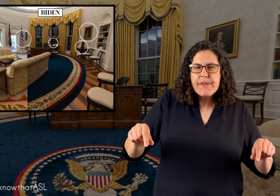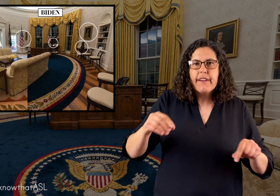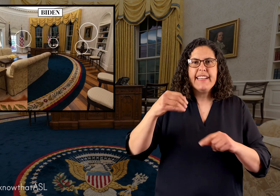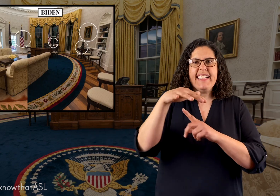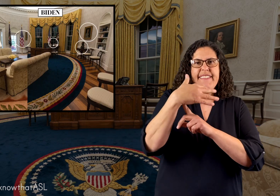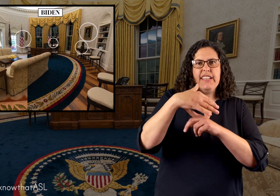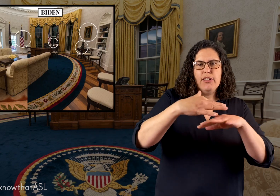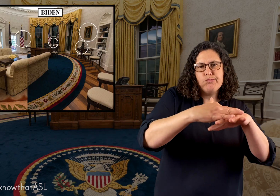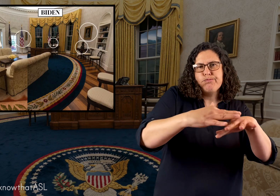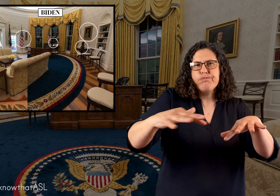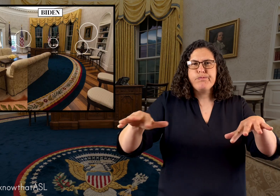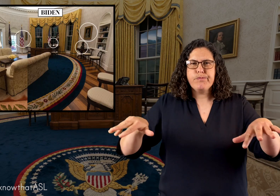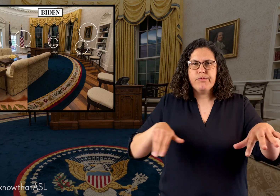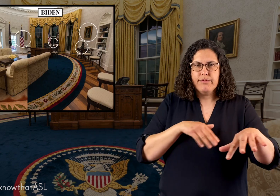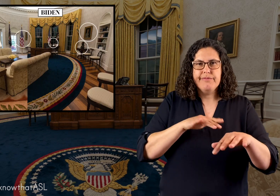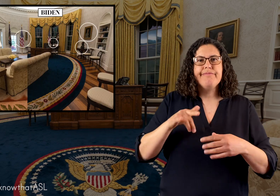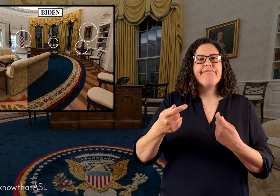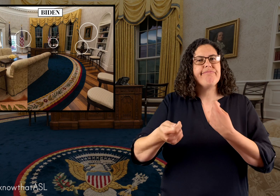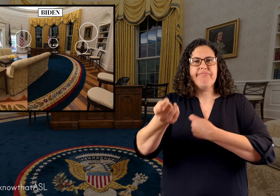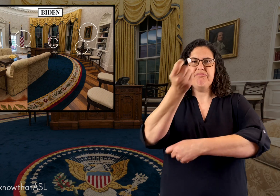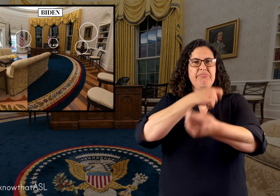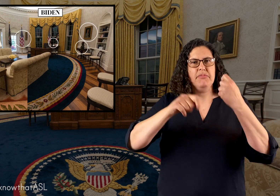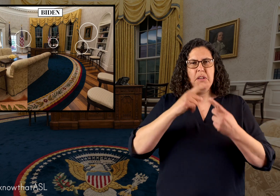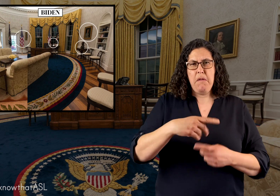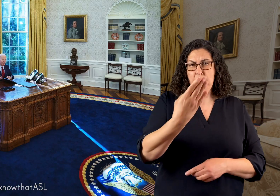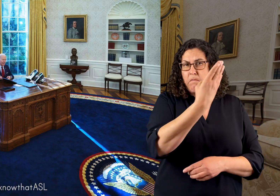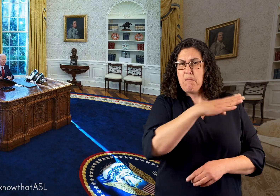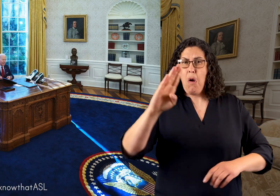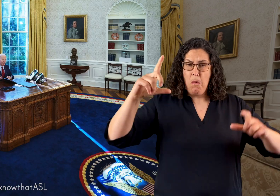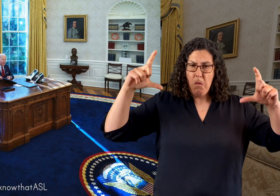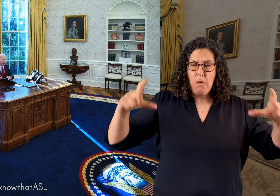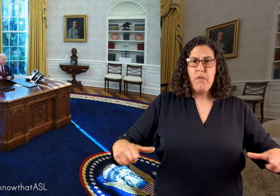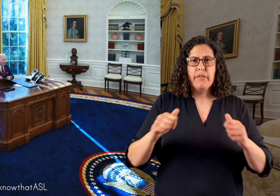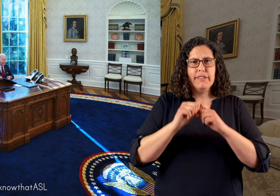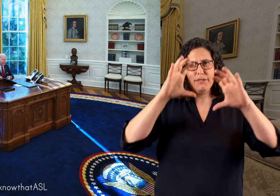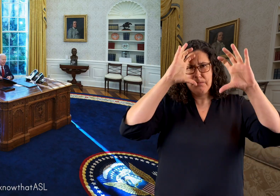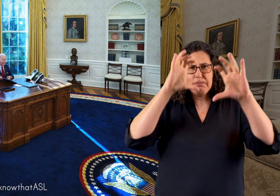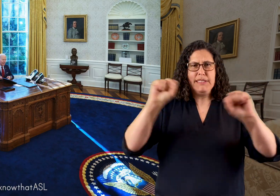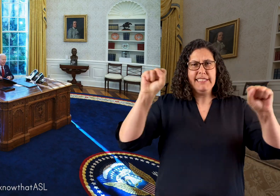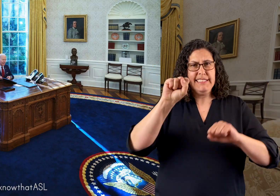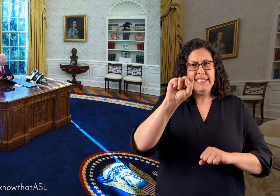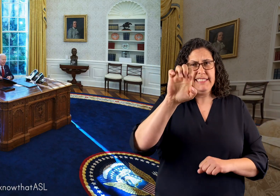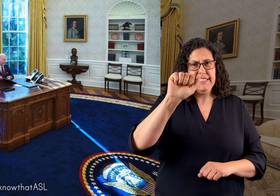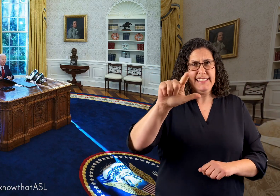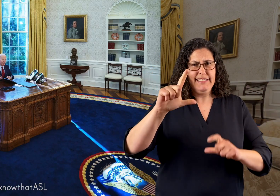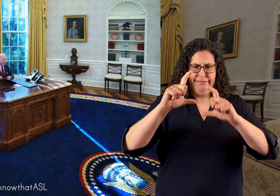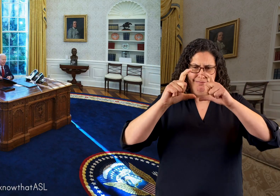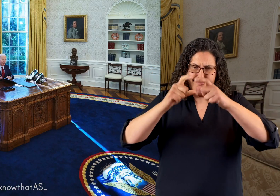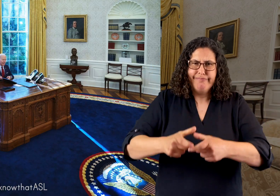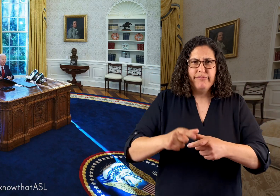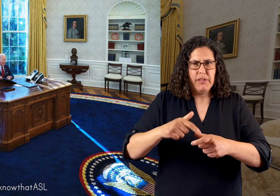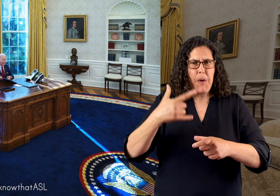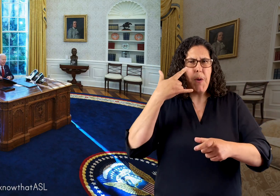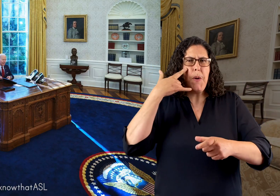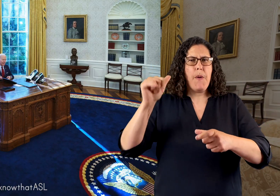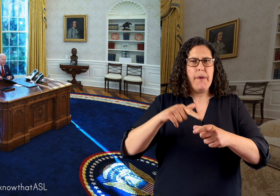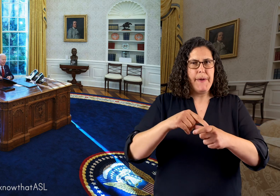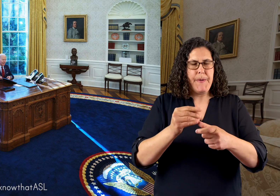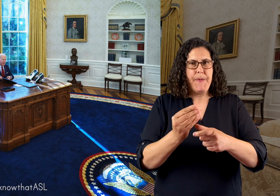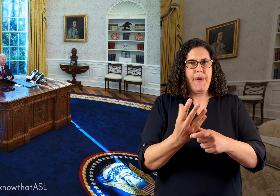edge. Biden replaced it for a bright blue rug, which has the presidential seal in the middle with a